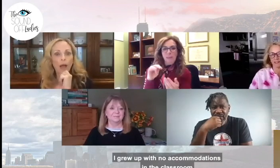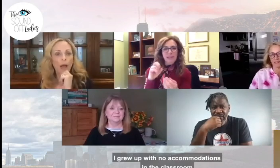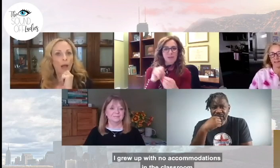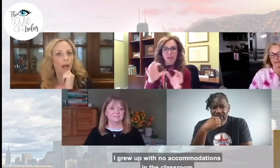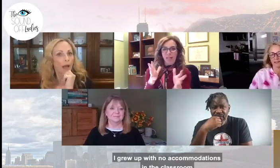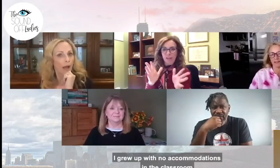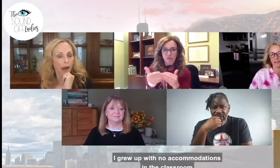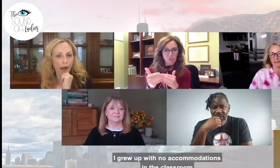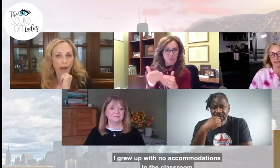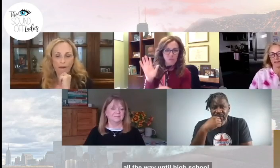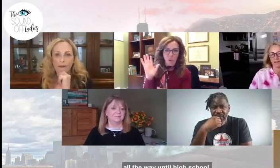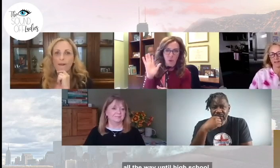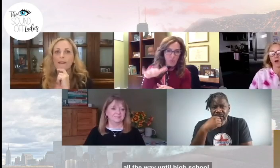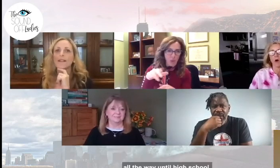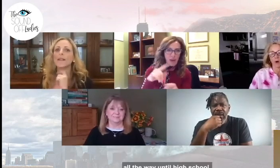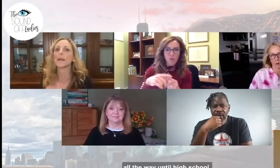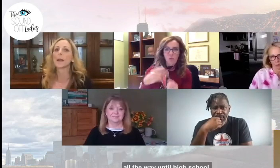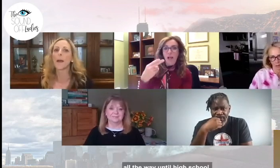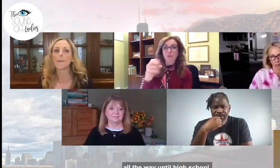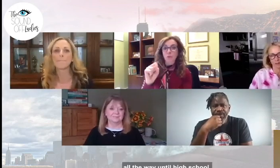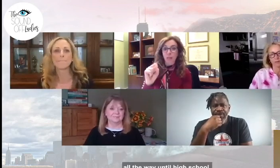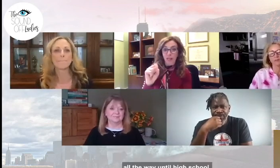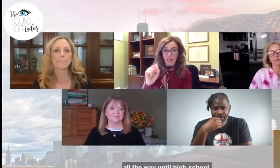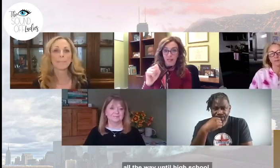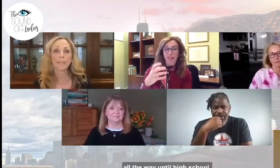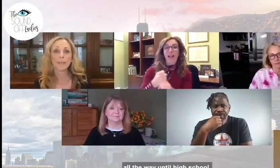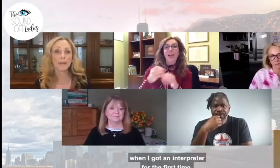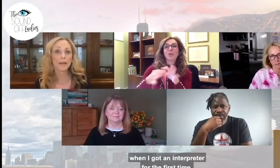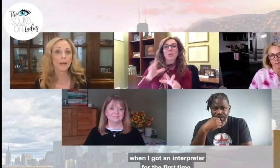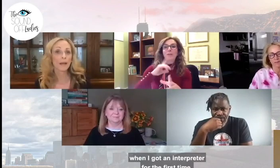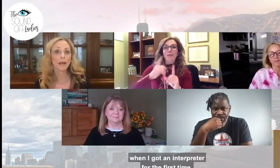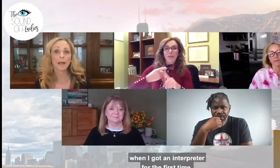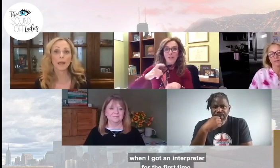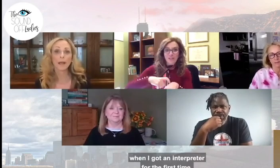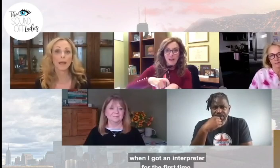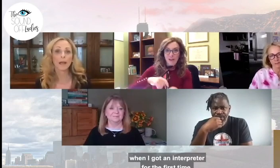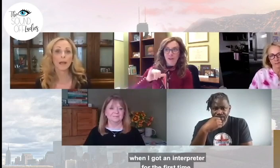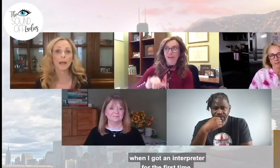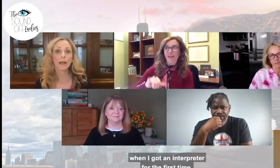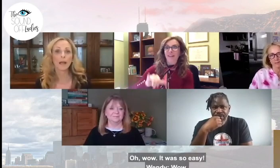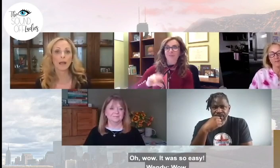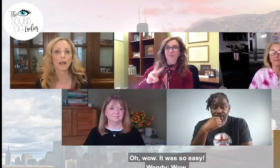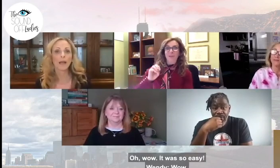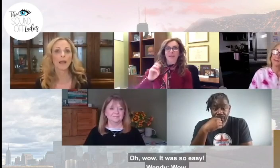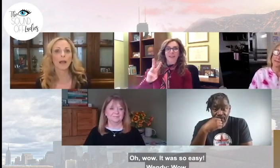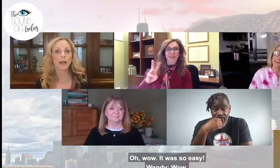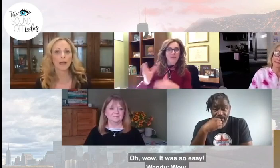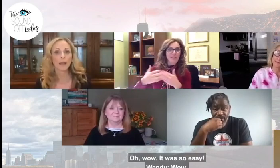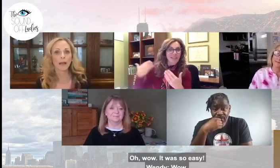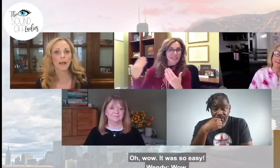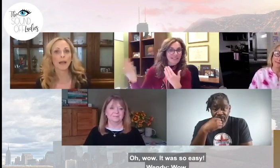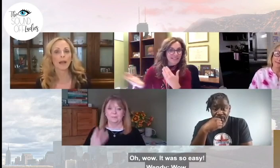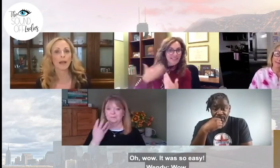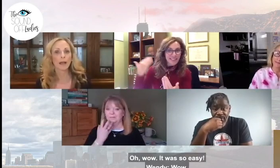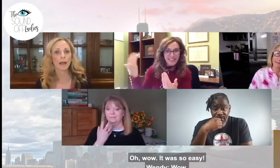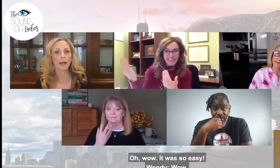Same. I had no access to the deaf ed classroom. I was trying to communicate for the first